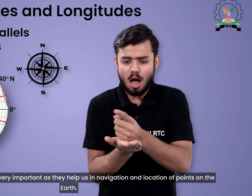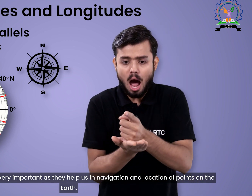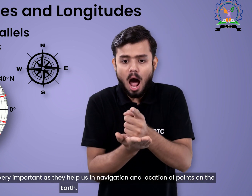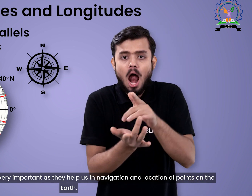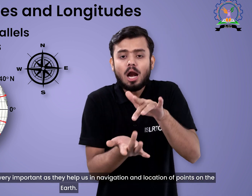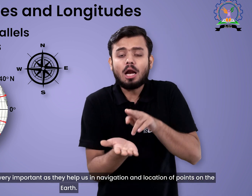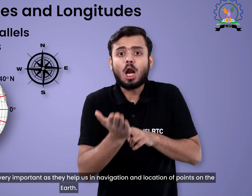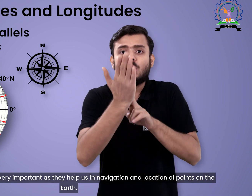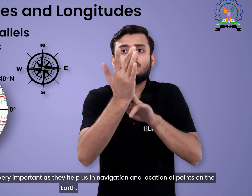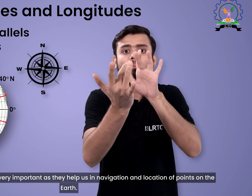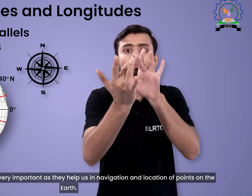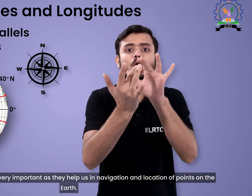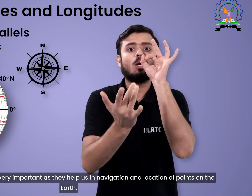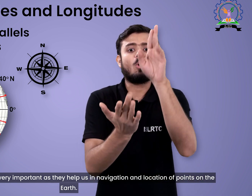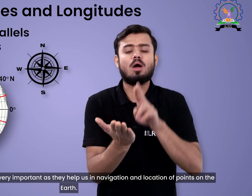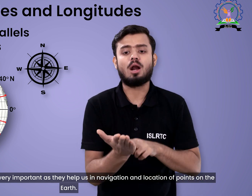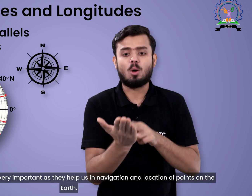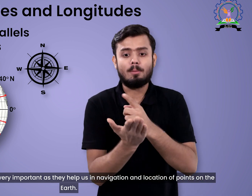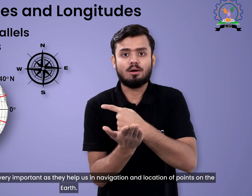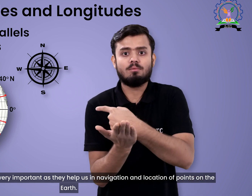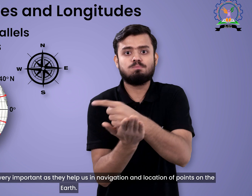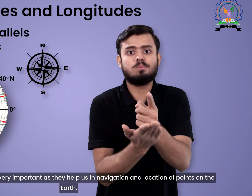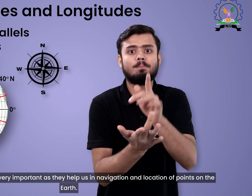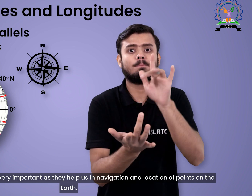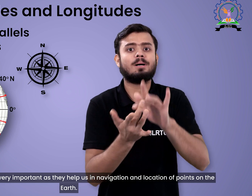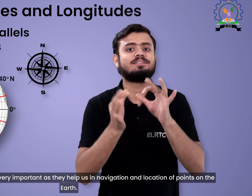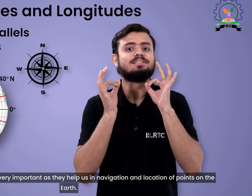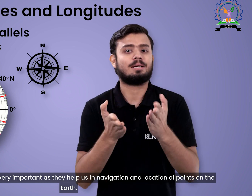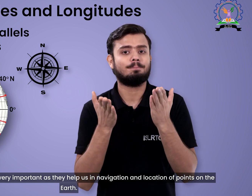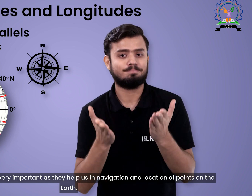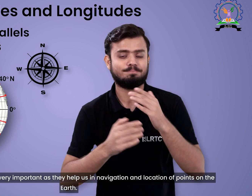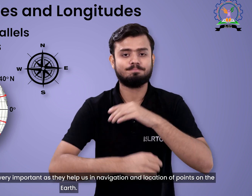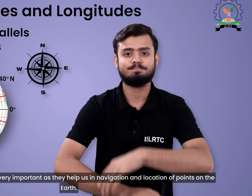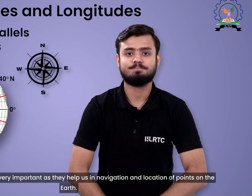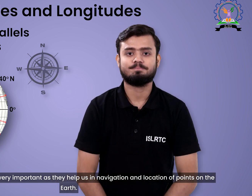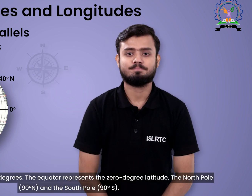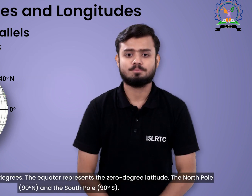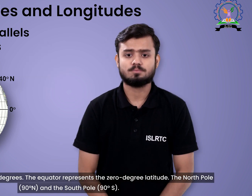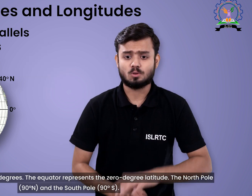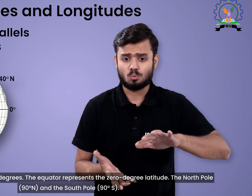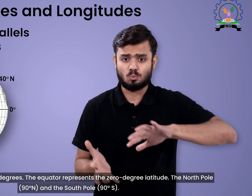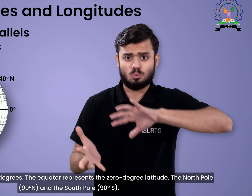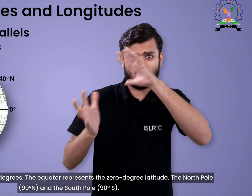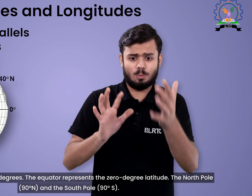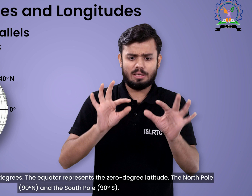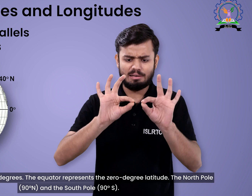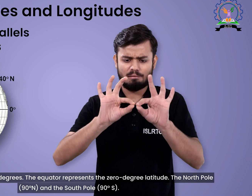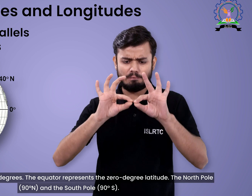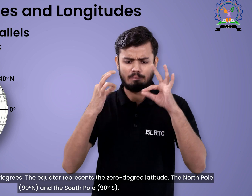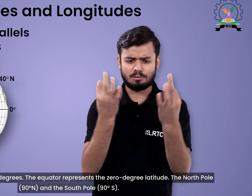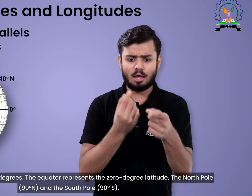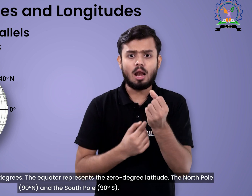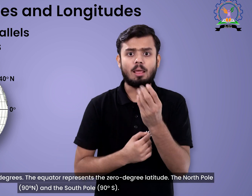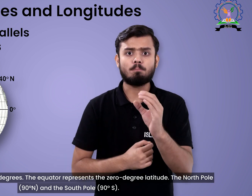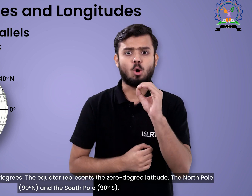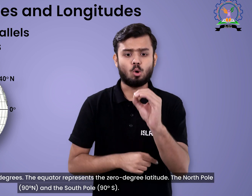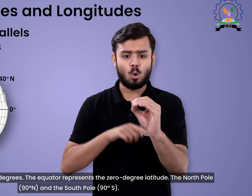0-degree latitude. The North Pole, 90 degree N, and the South Pole, 90 degrees S.